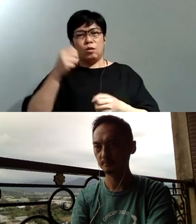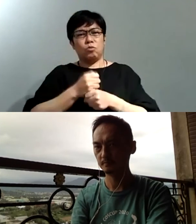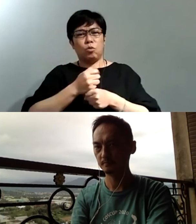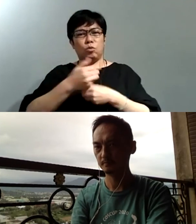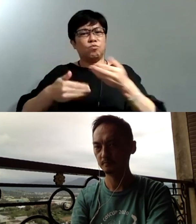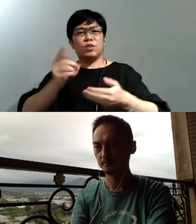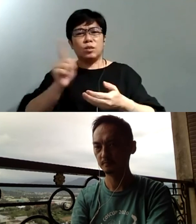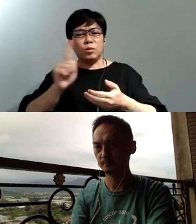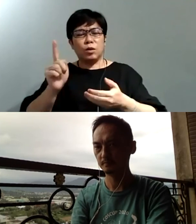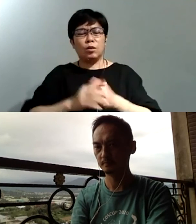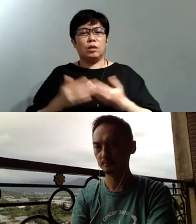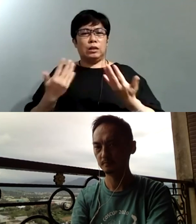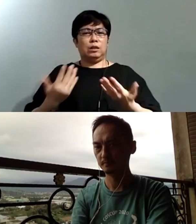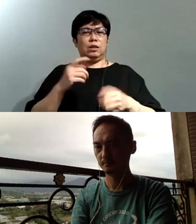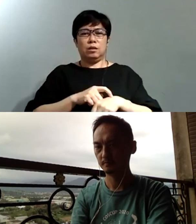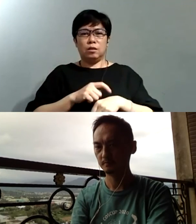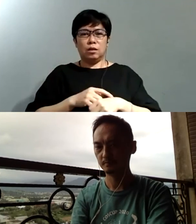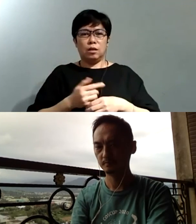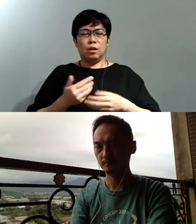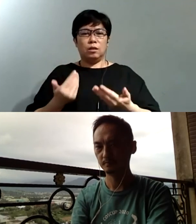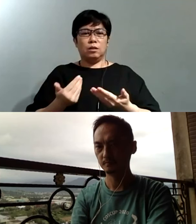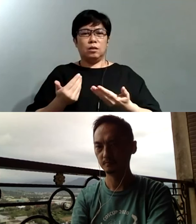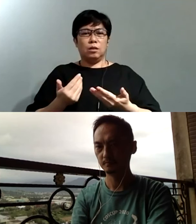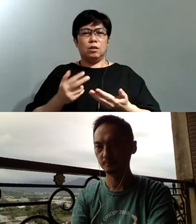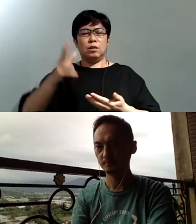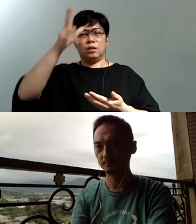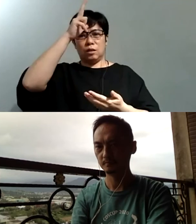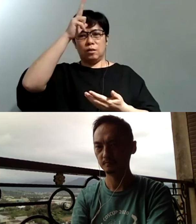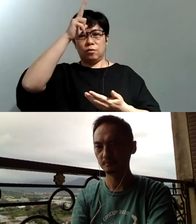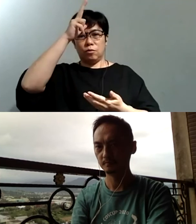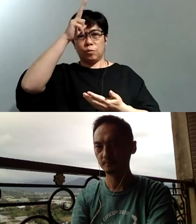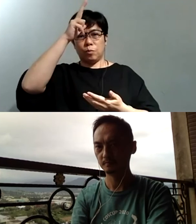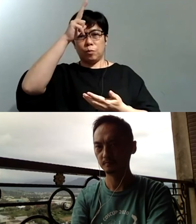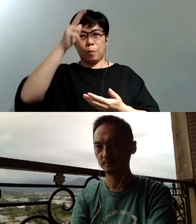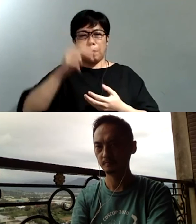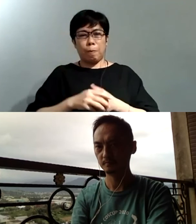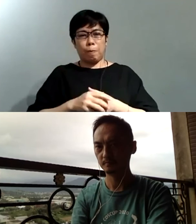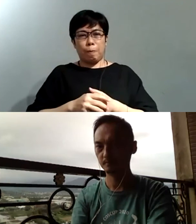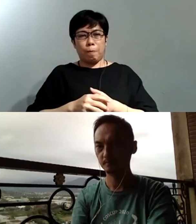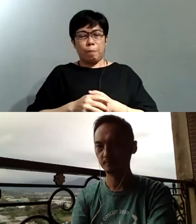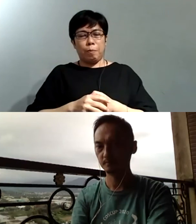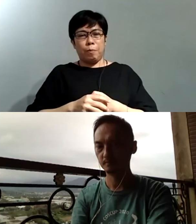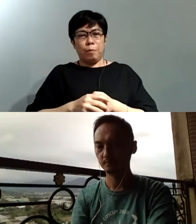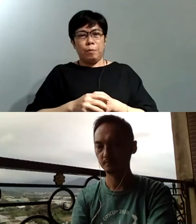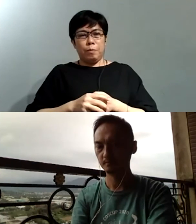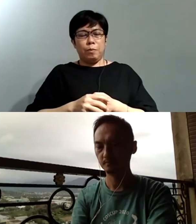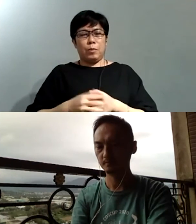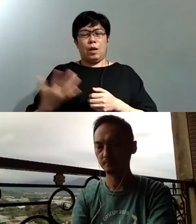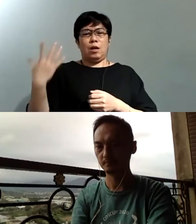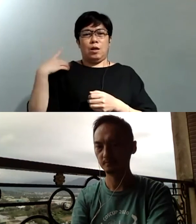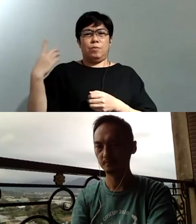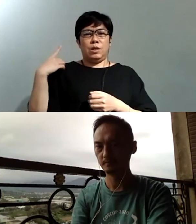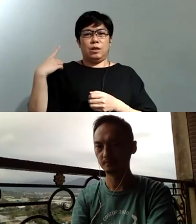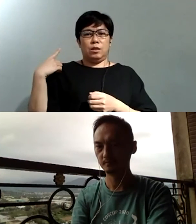still feel that the government, just what the government was doing yesterday, is damaging